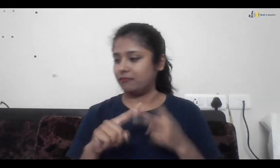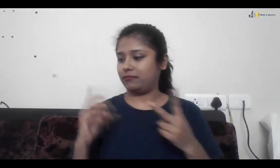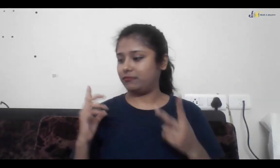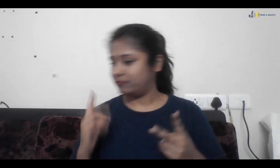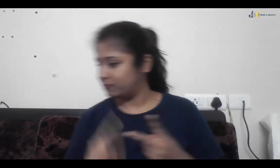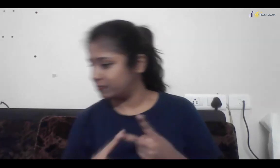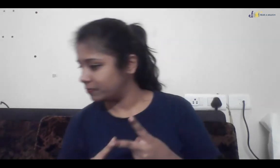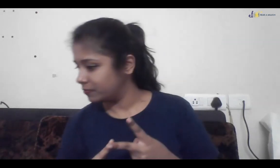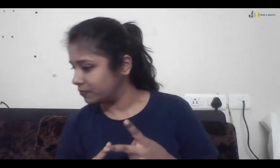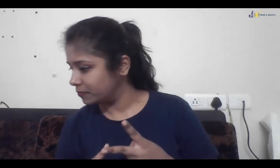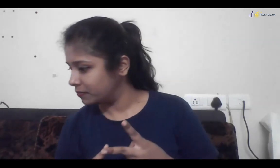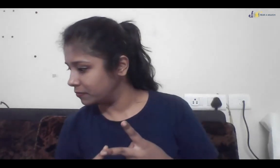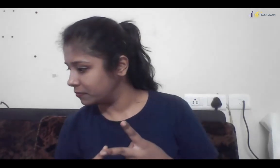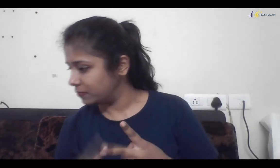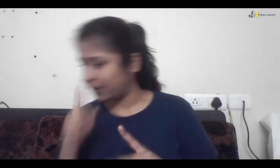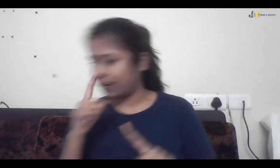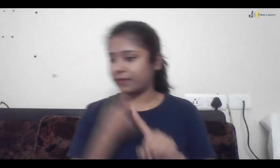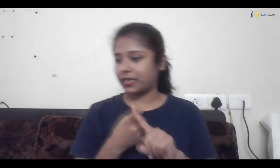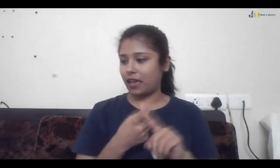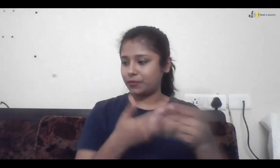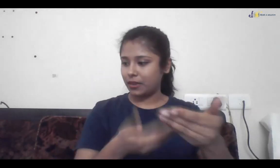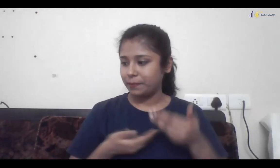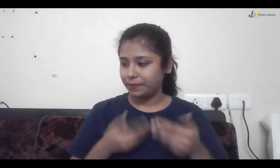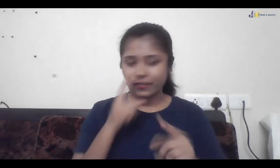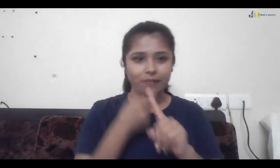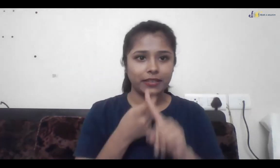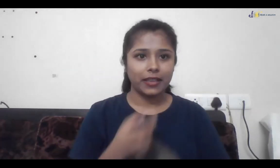So now I will call to Sodamini